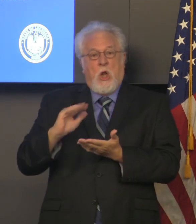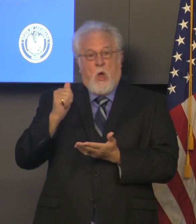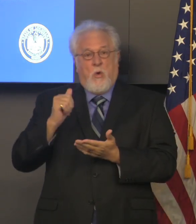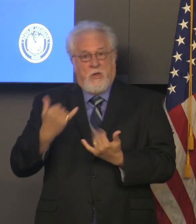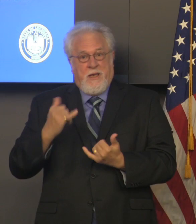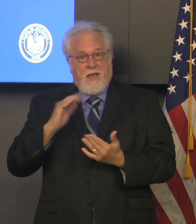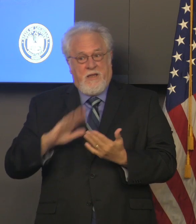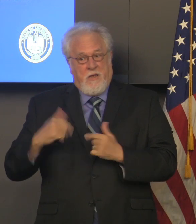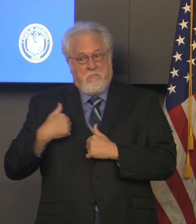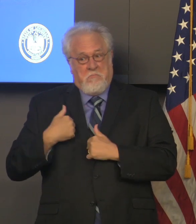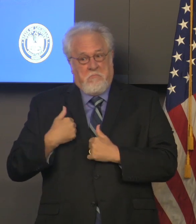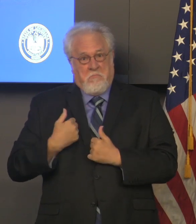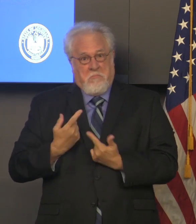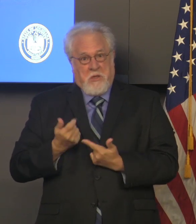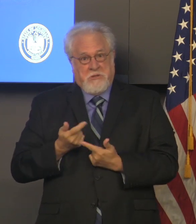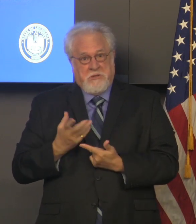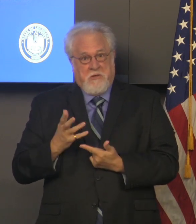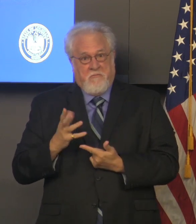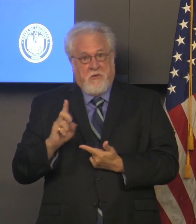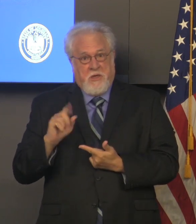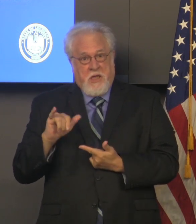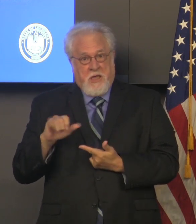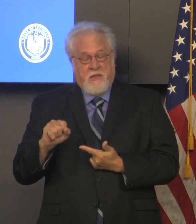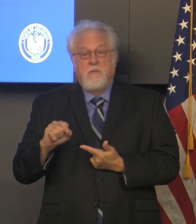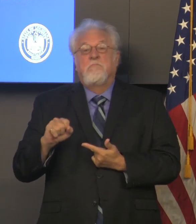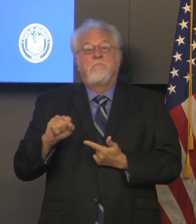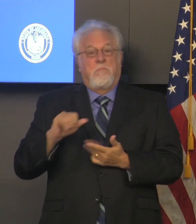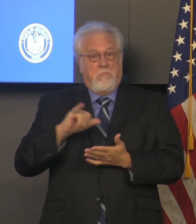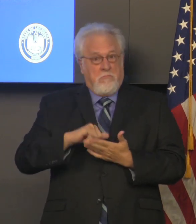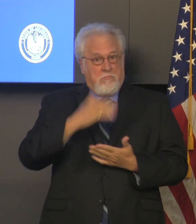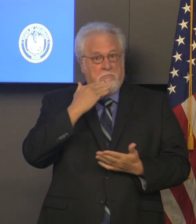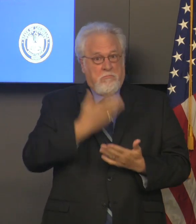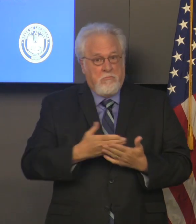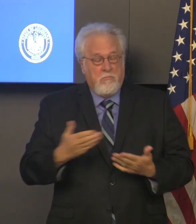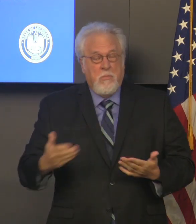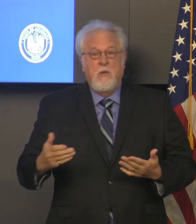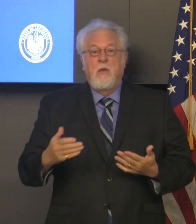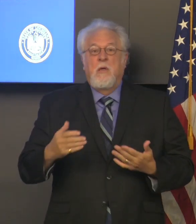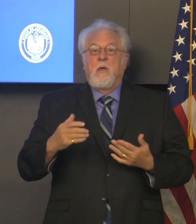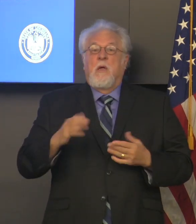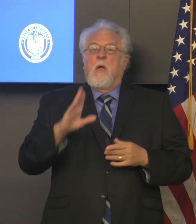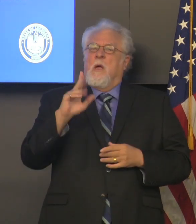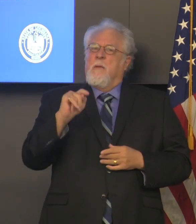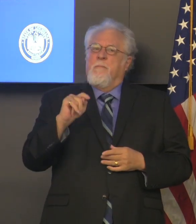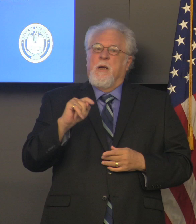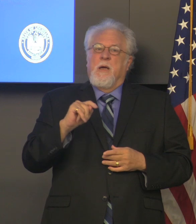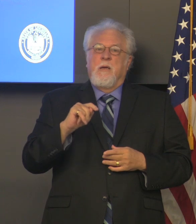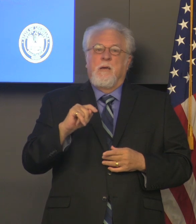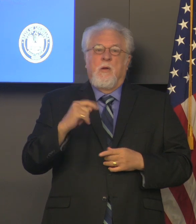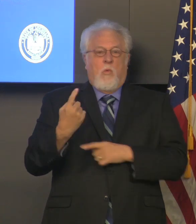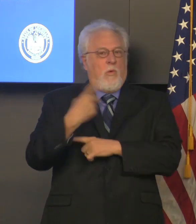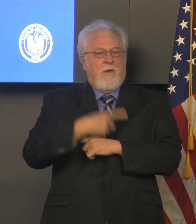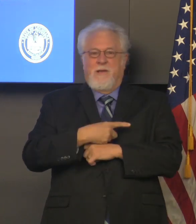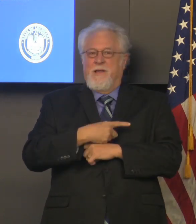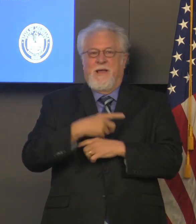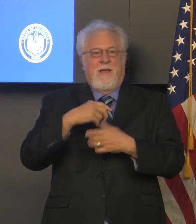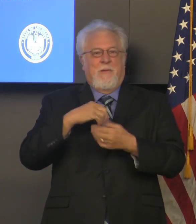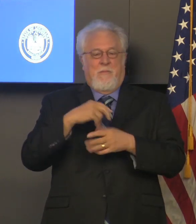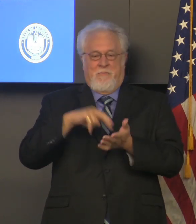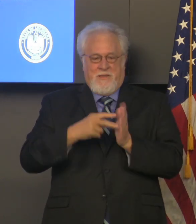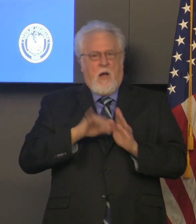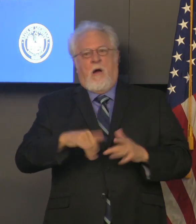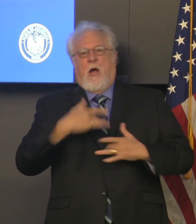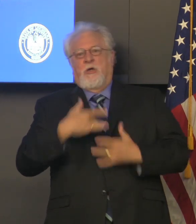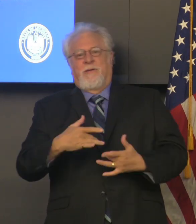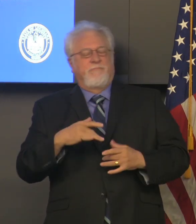it has been over the last several days, and that's certainly a good thing. But one day does not a trend make, and so